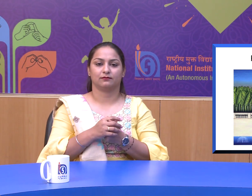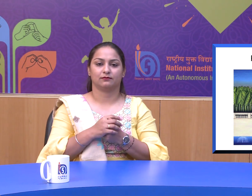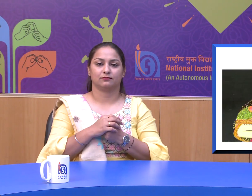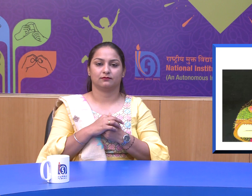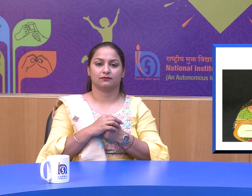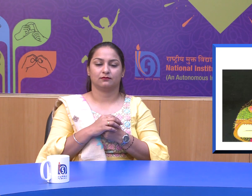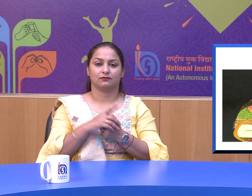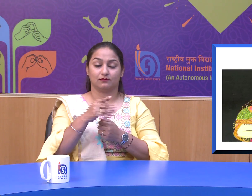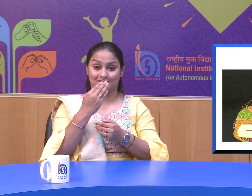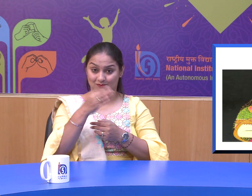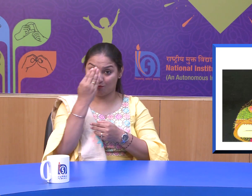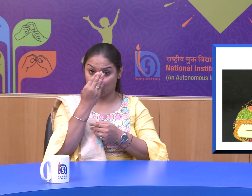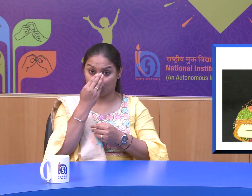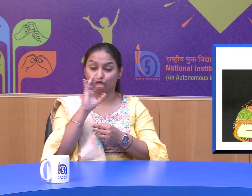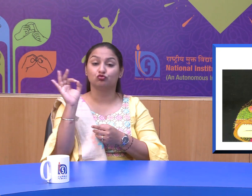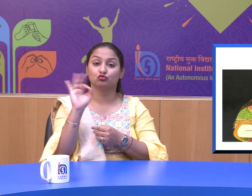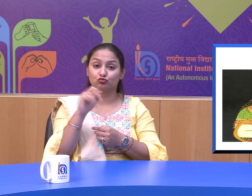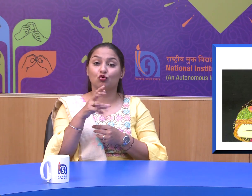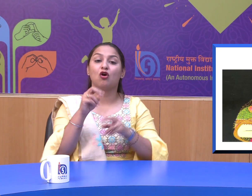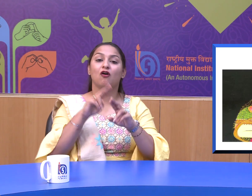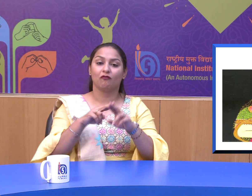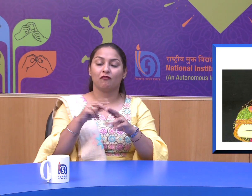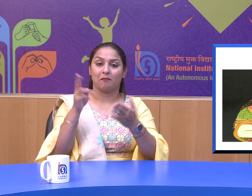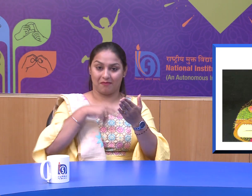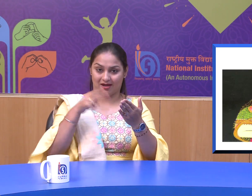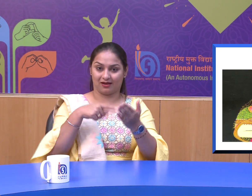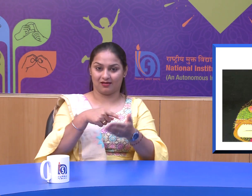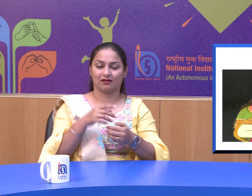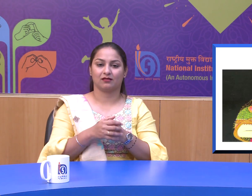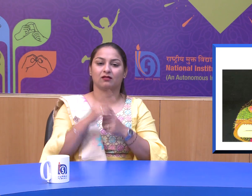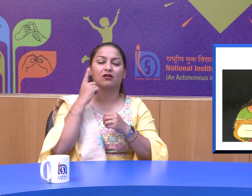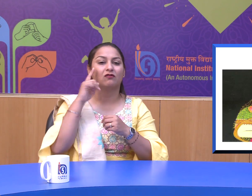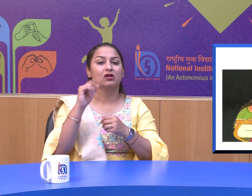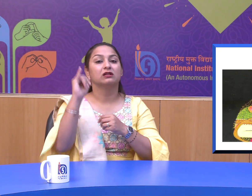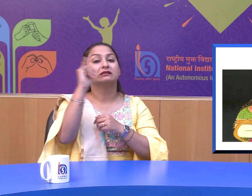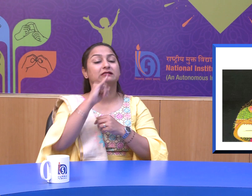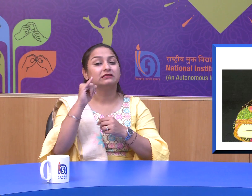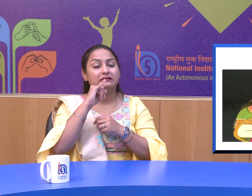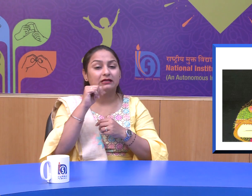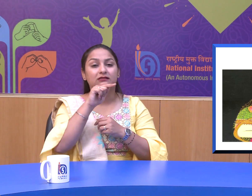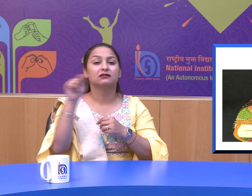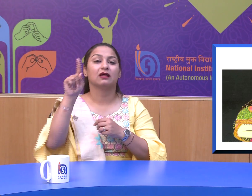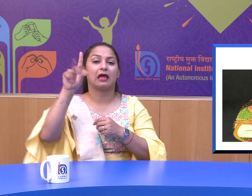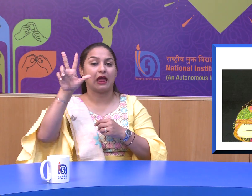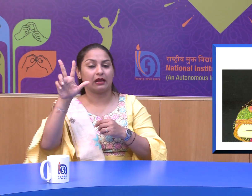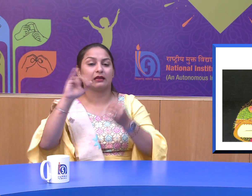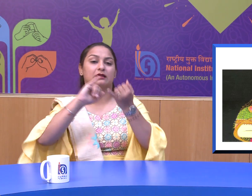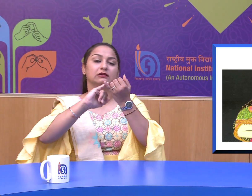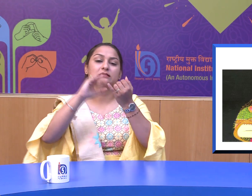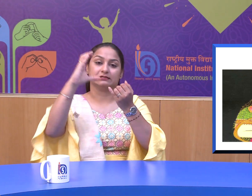The Mughal school of painting from the 6th to 18th century gave rise